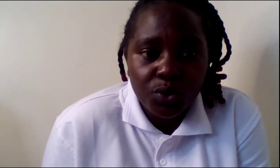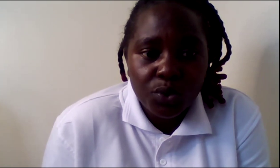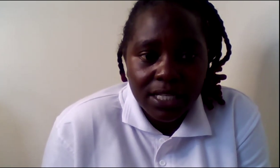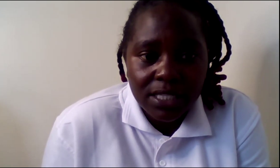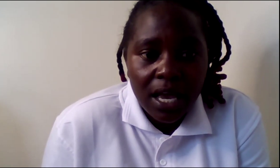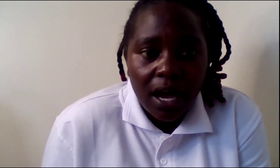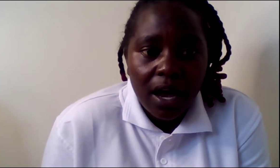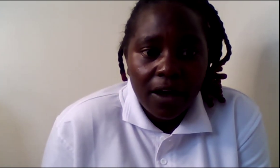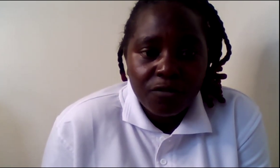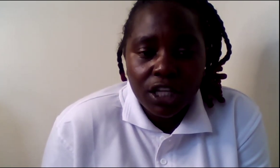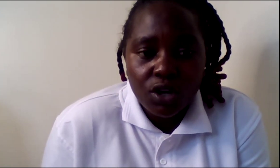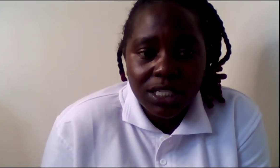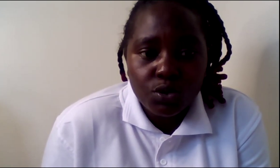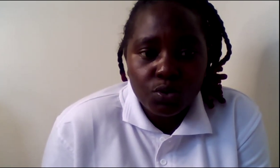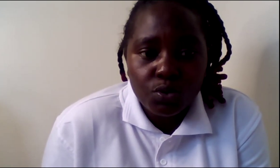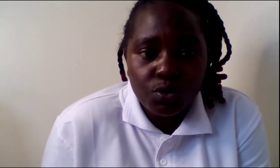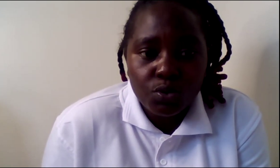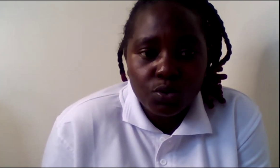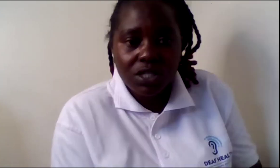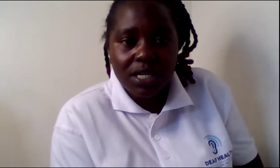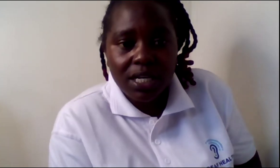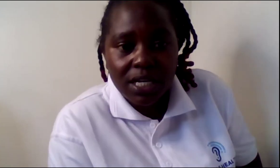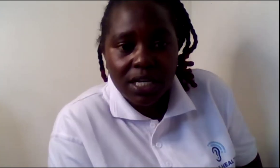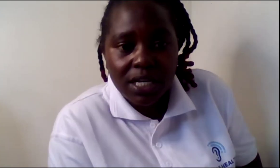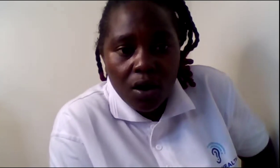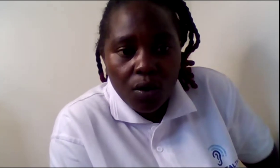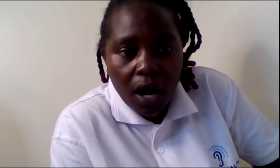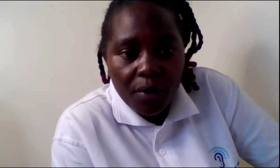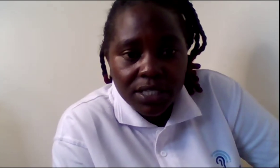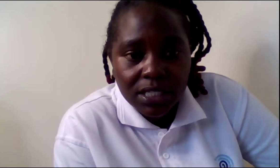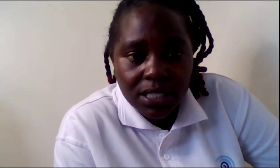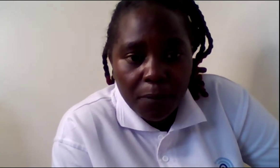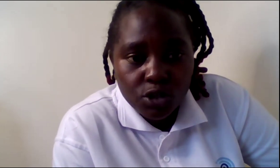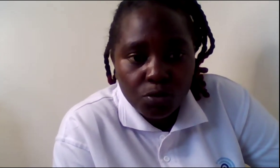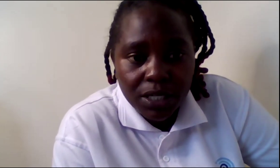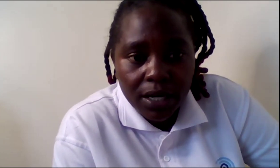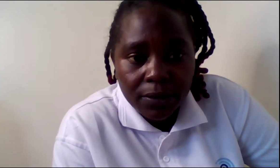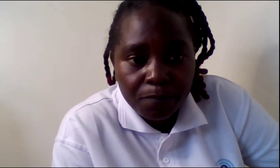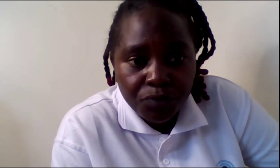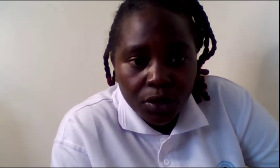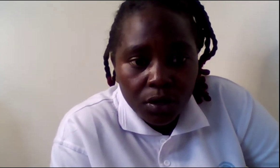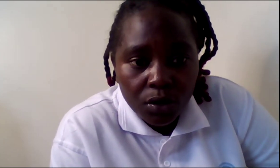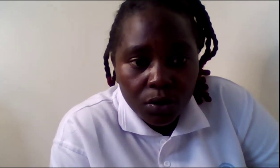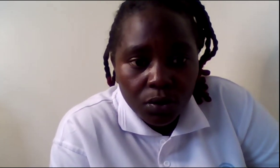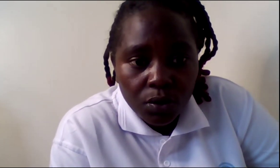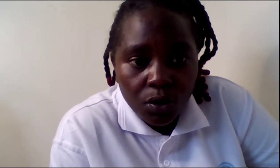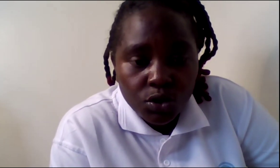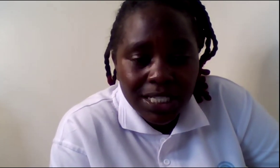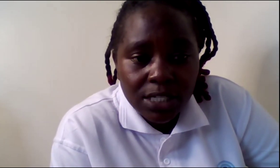years for the doctors to be able to do those screenings, or how is it supposed to be done? So is it